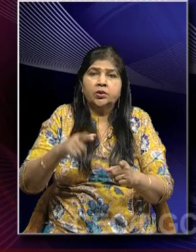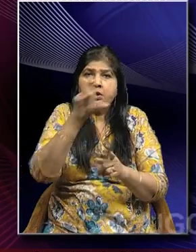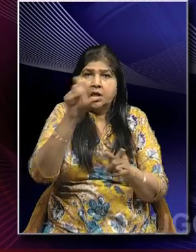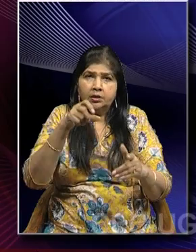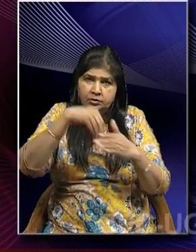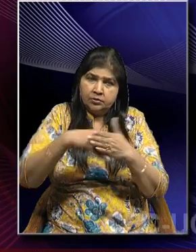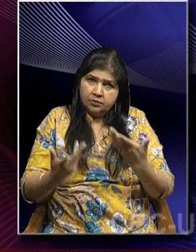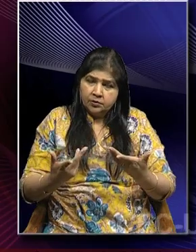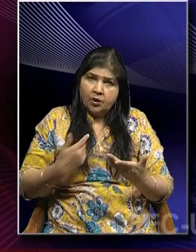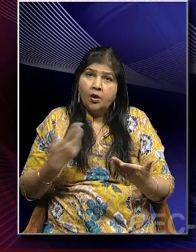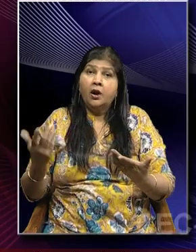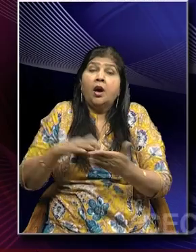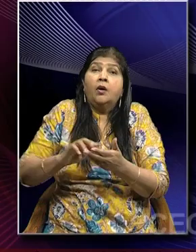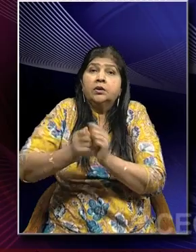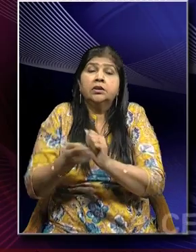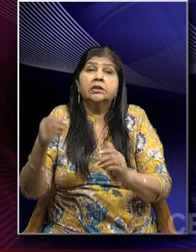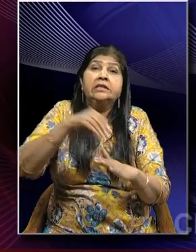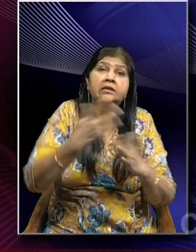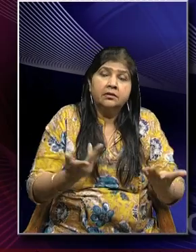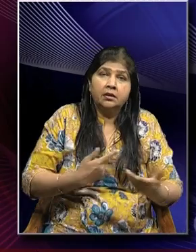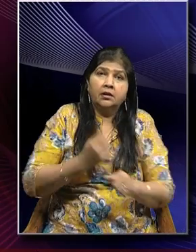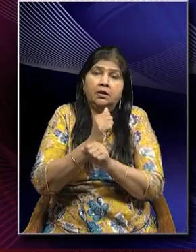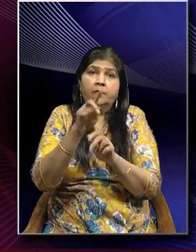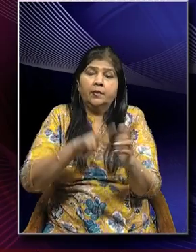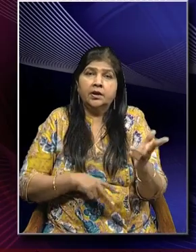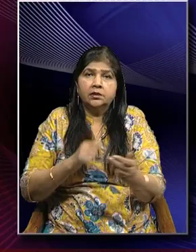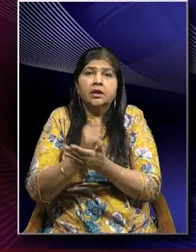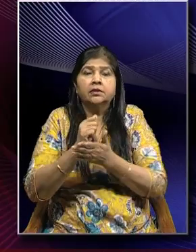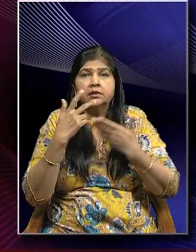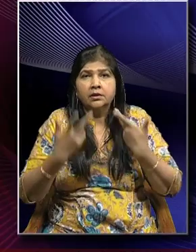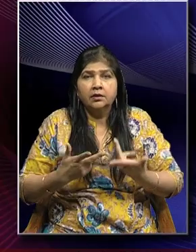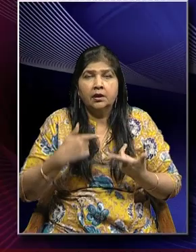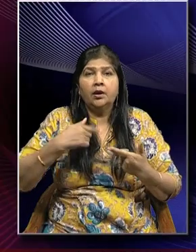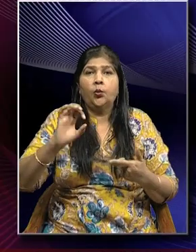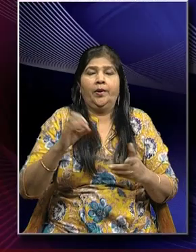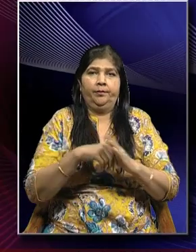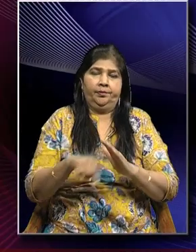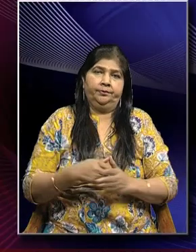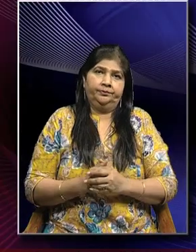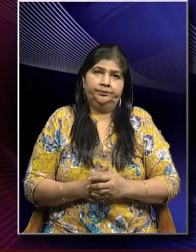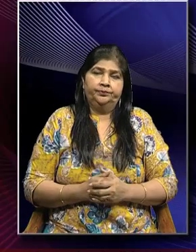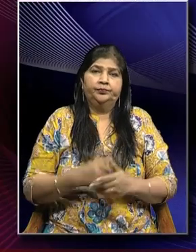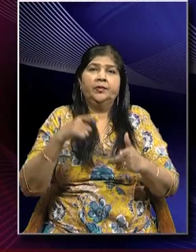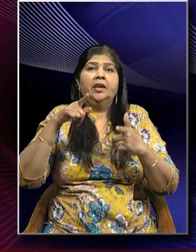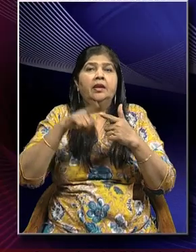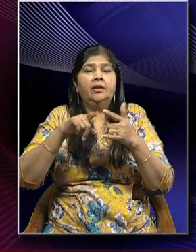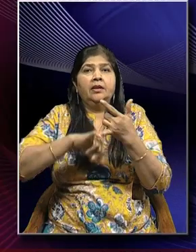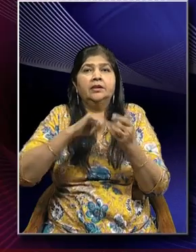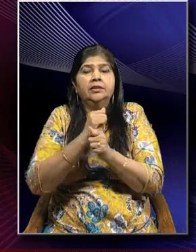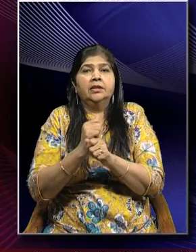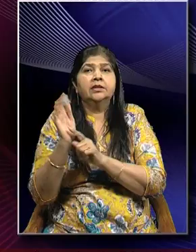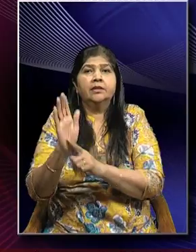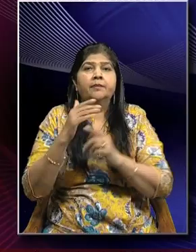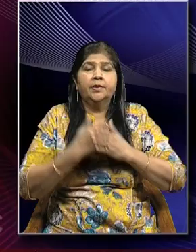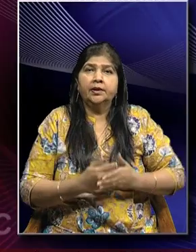or social impacts, and of course the governance which you are exercising in your company. So ESG is basically representing